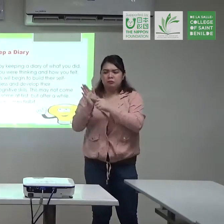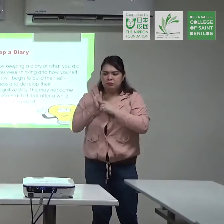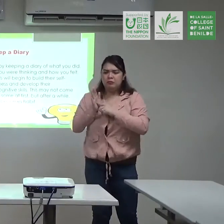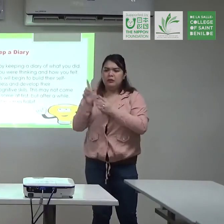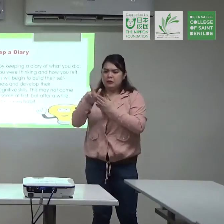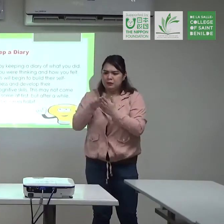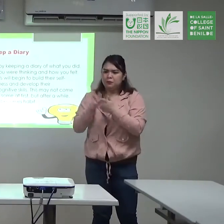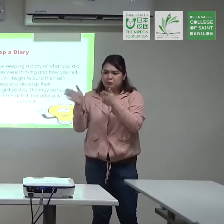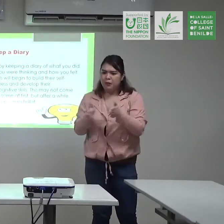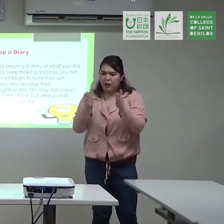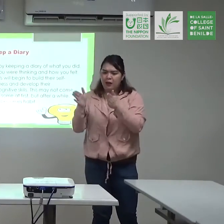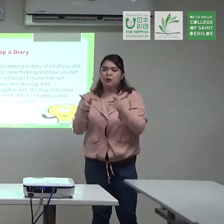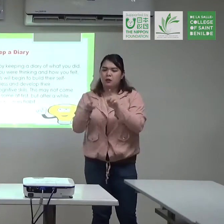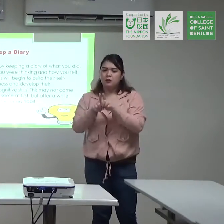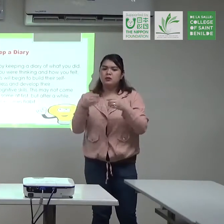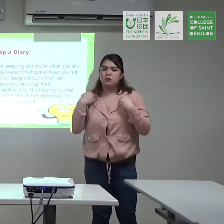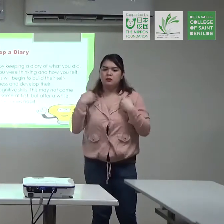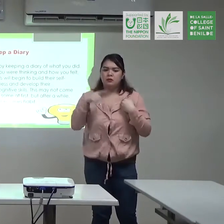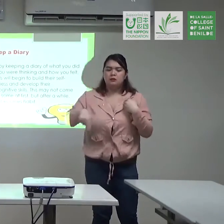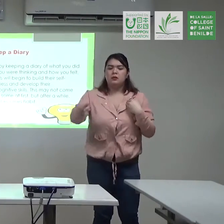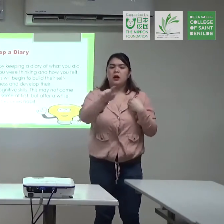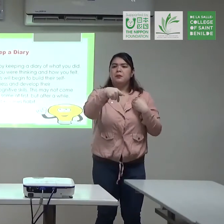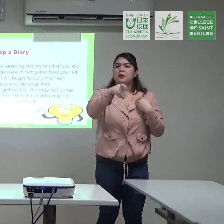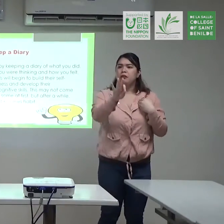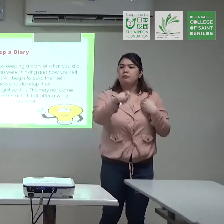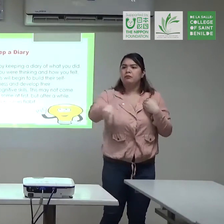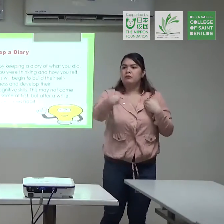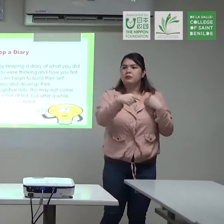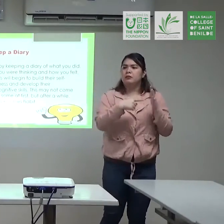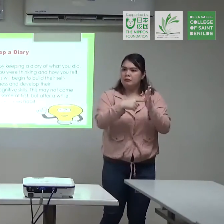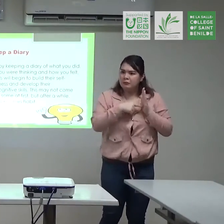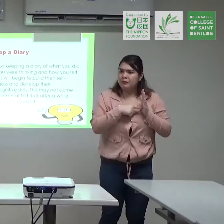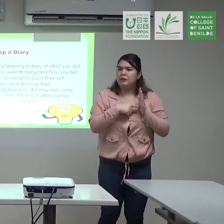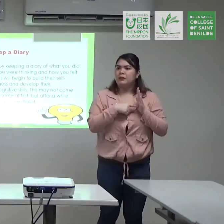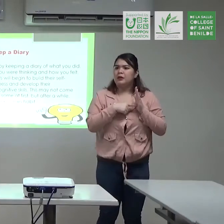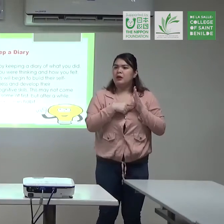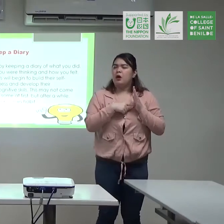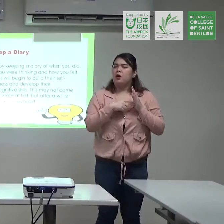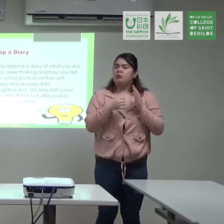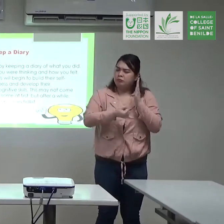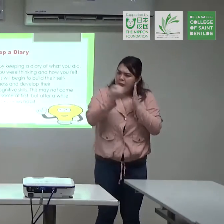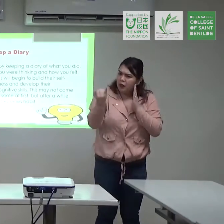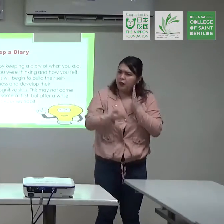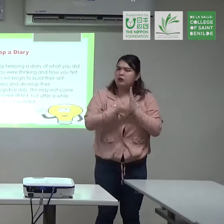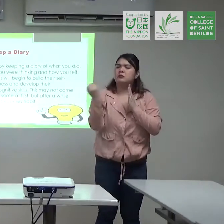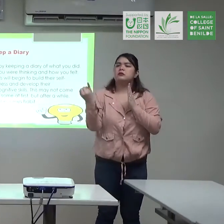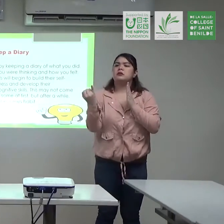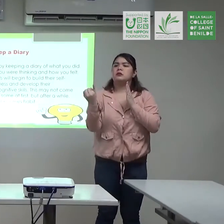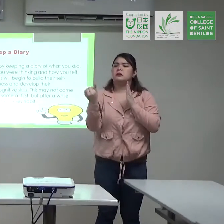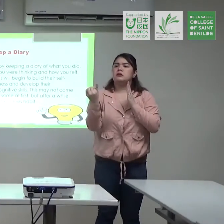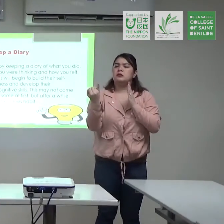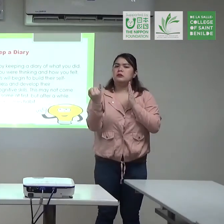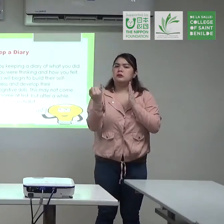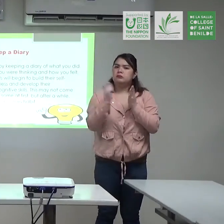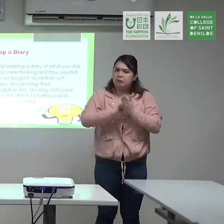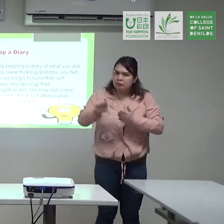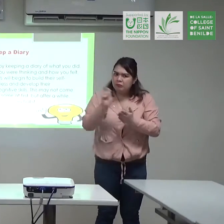are required to come up with portfolio, diaries, journals, what